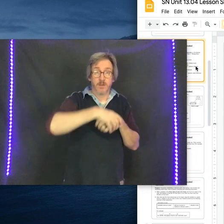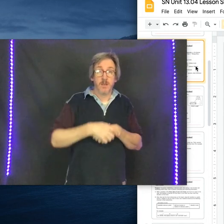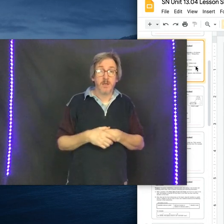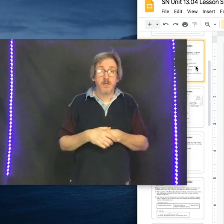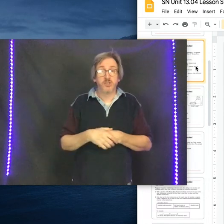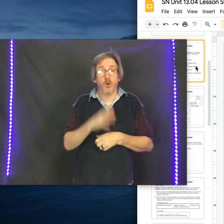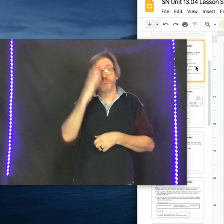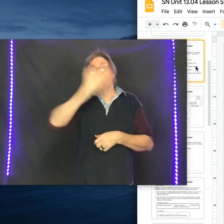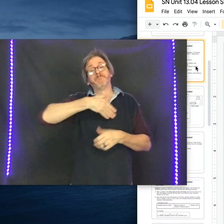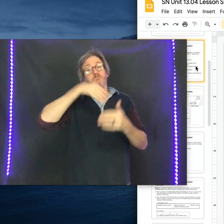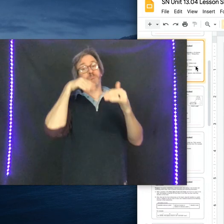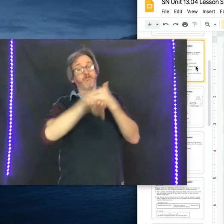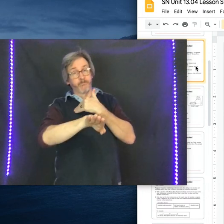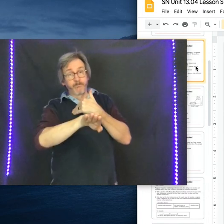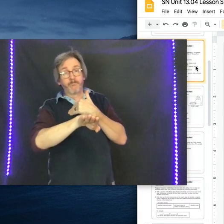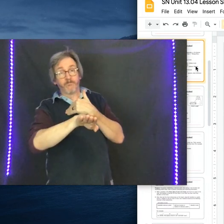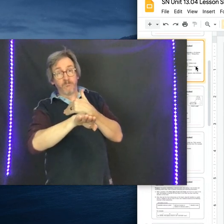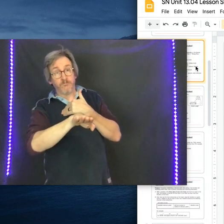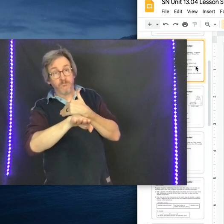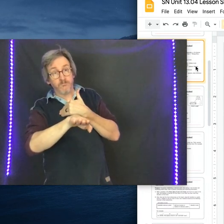that. So,